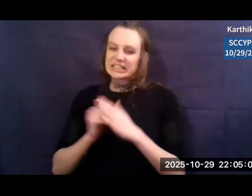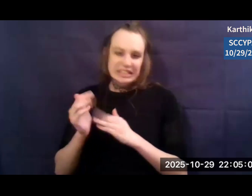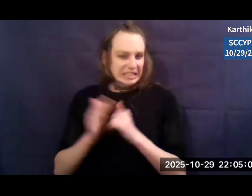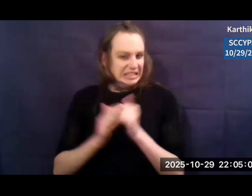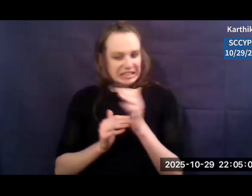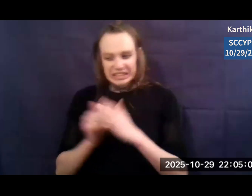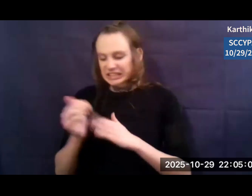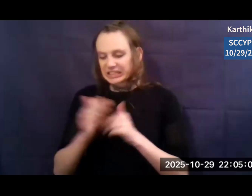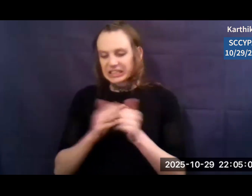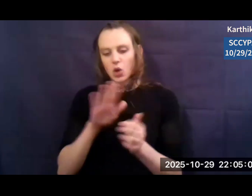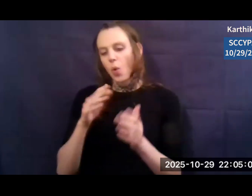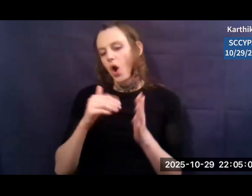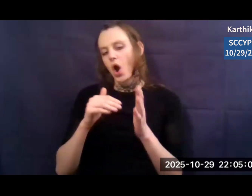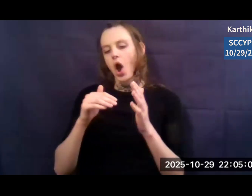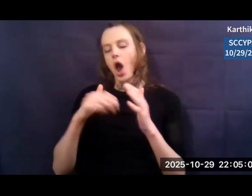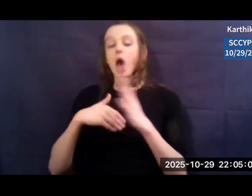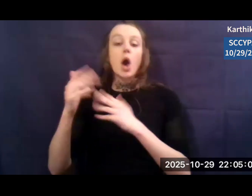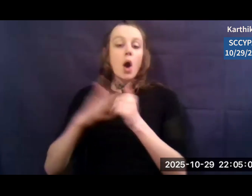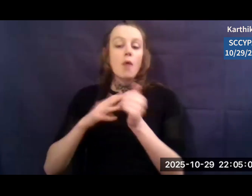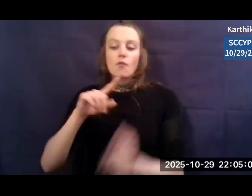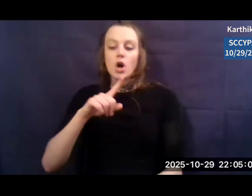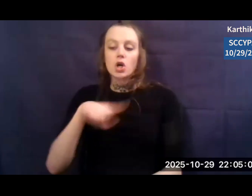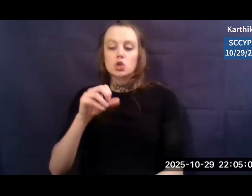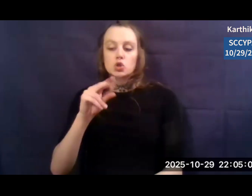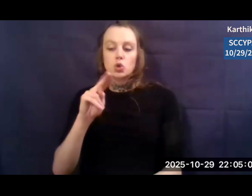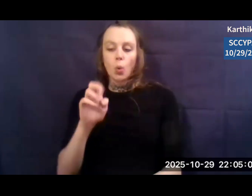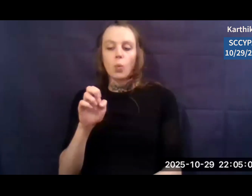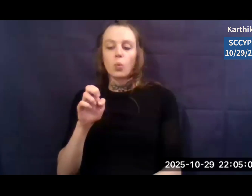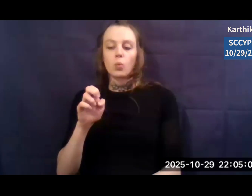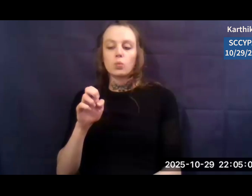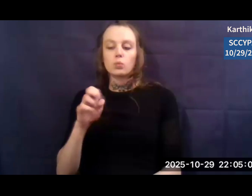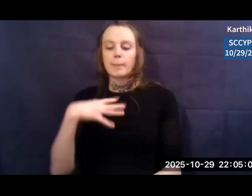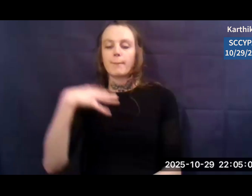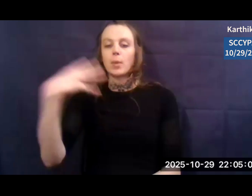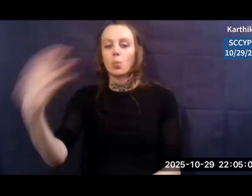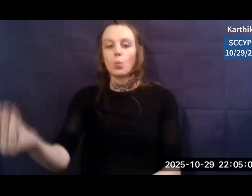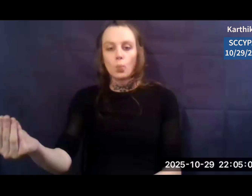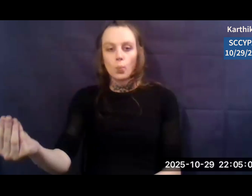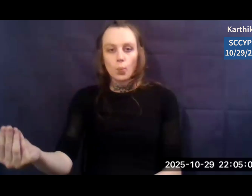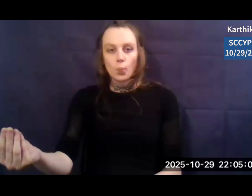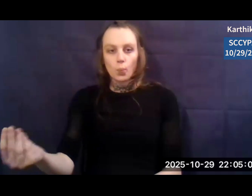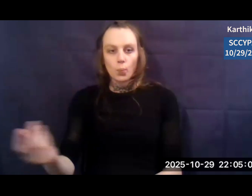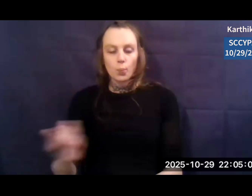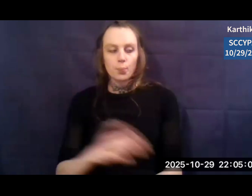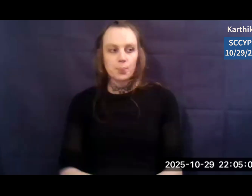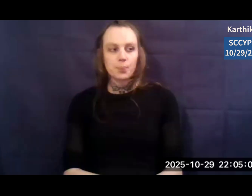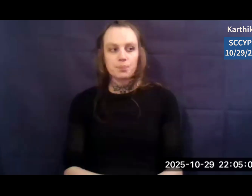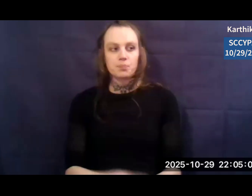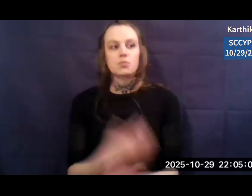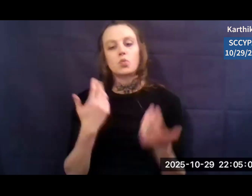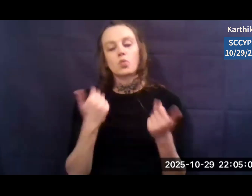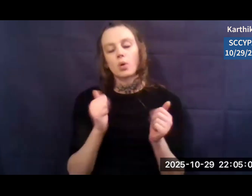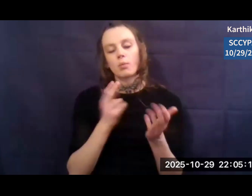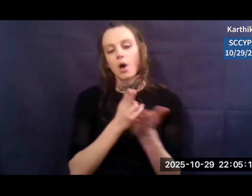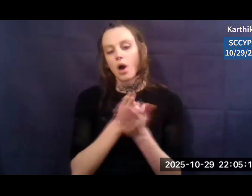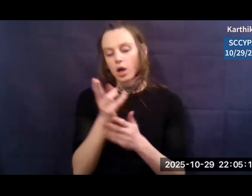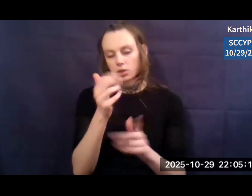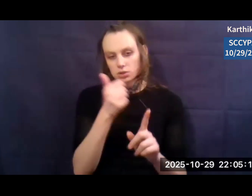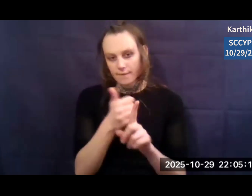comfort zone and, try to be honest with yourself and take